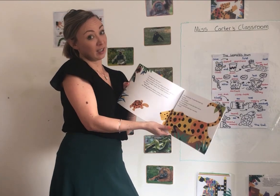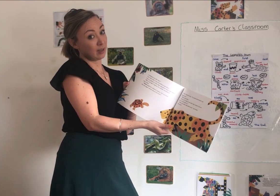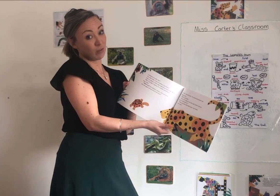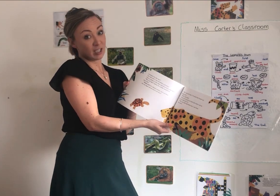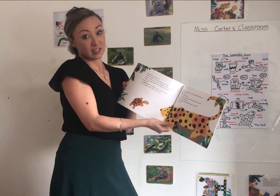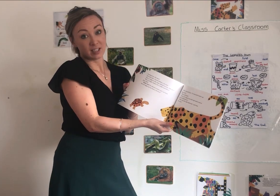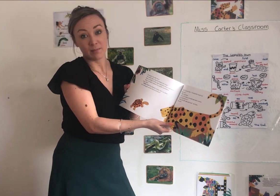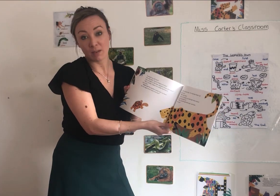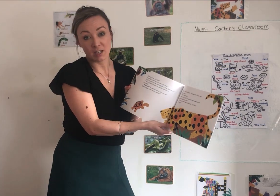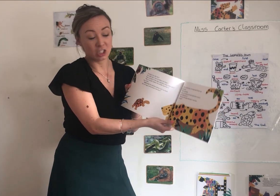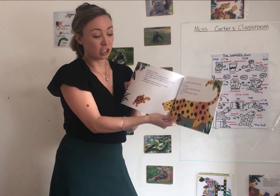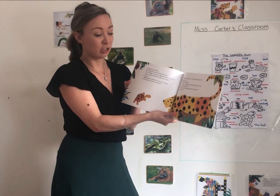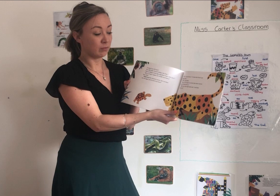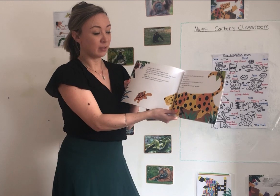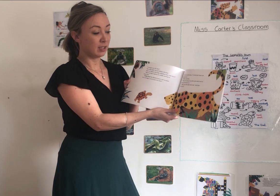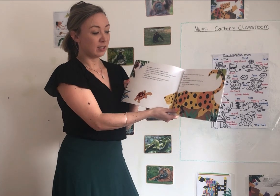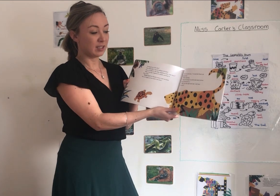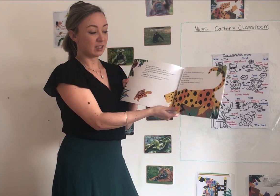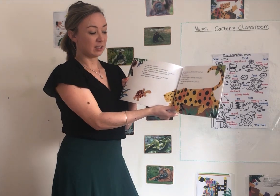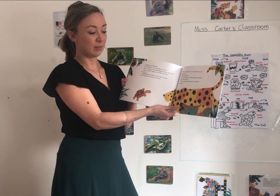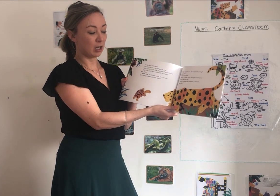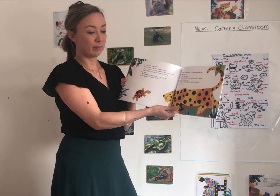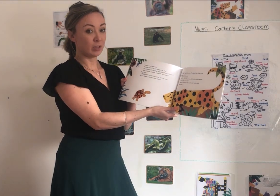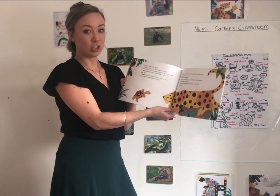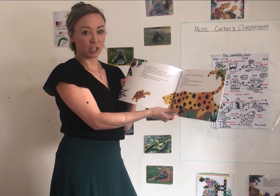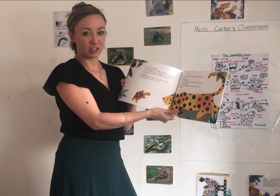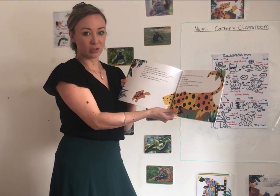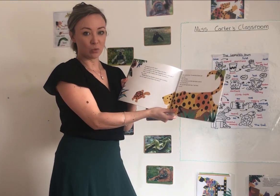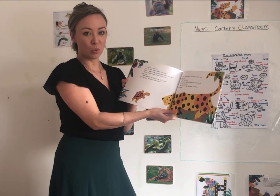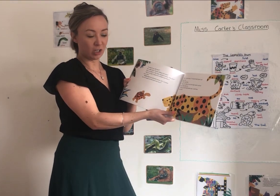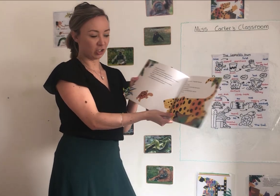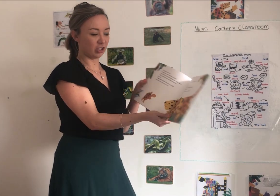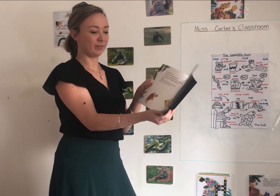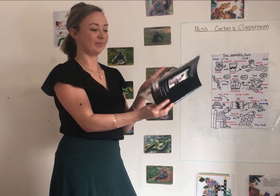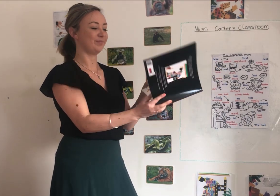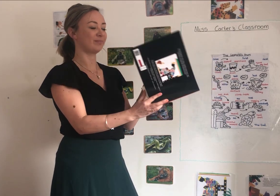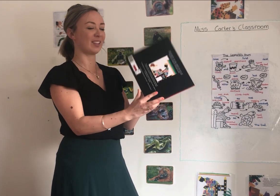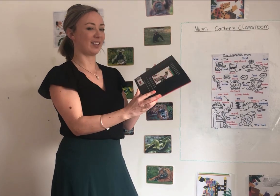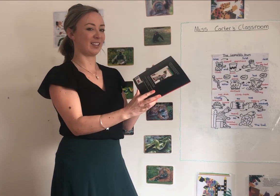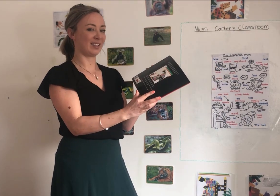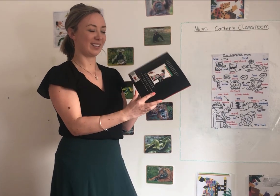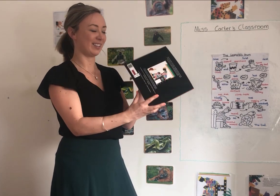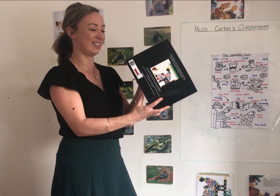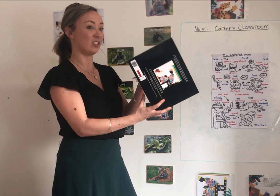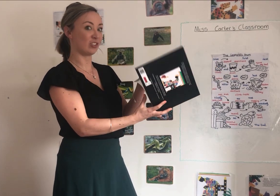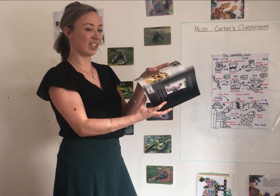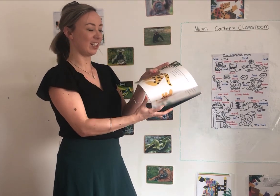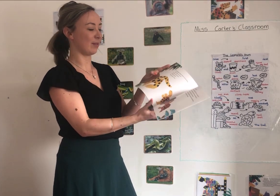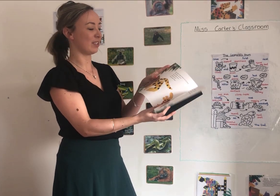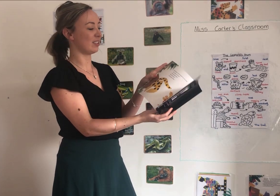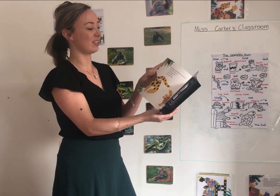climb right inside mine too, said Asibo. Just watch. Ah, he's tricking him, isn't